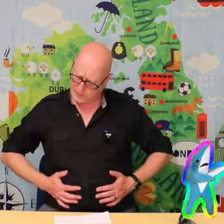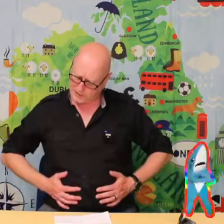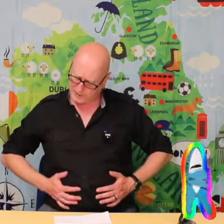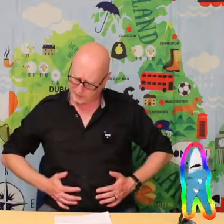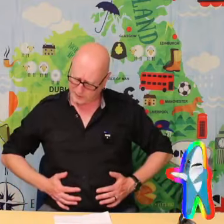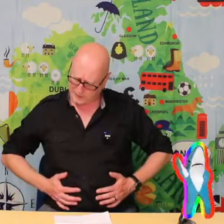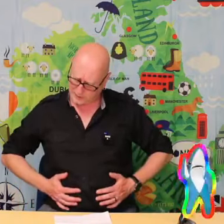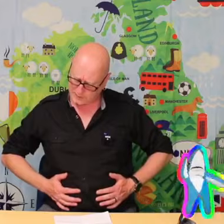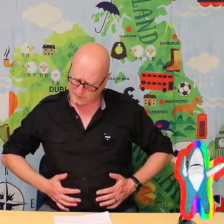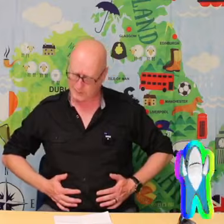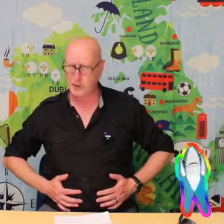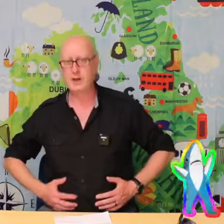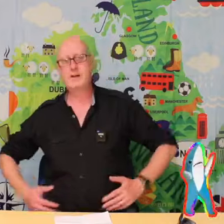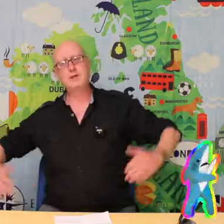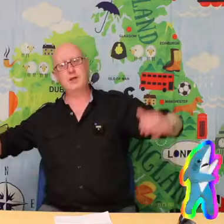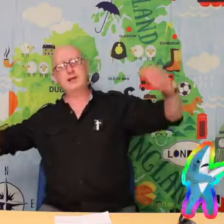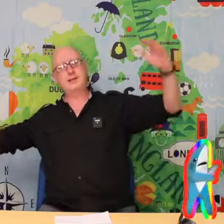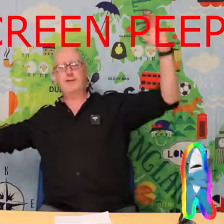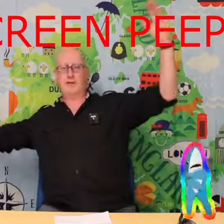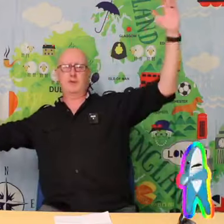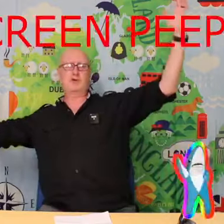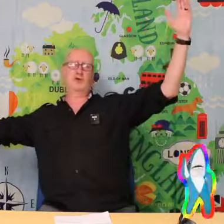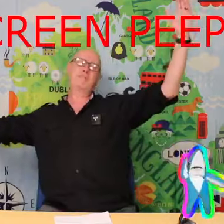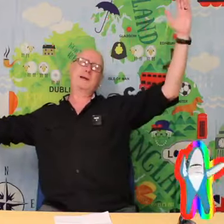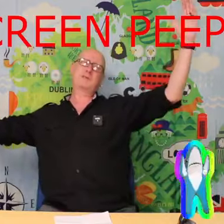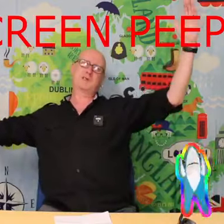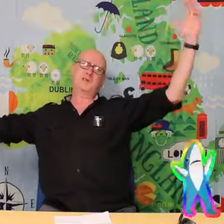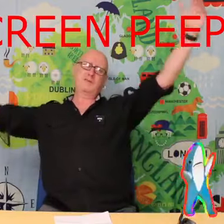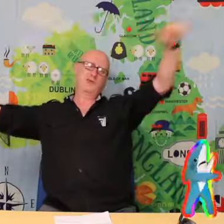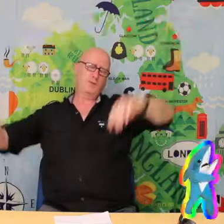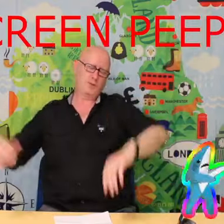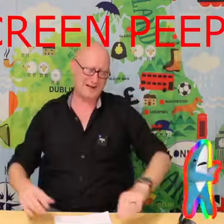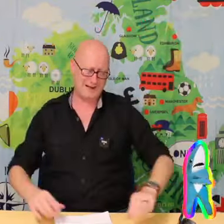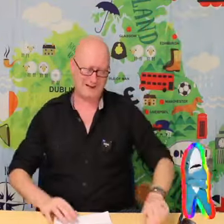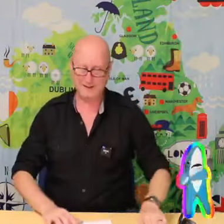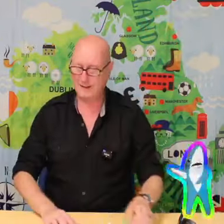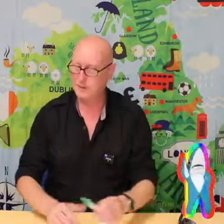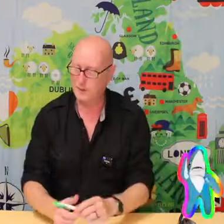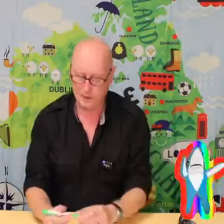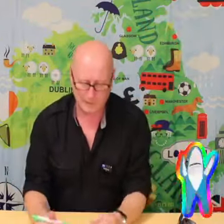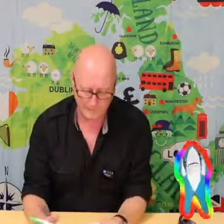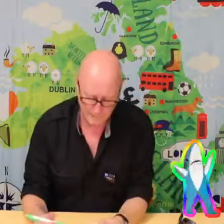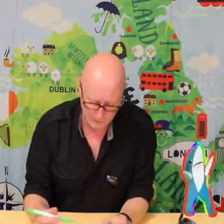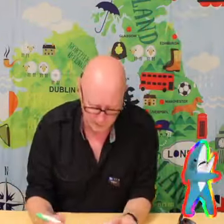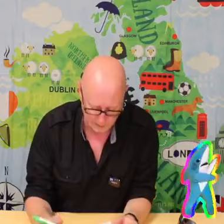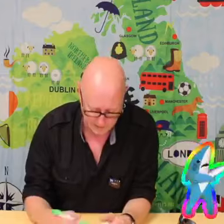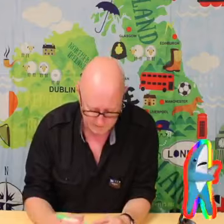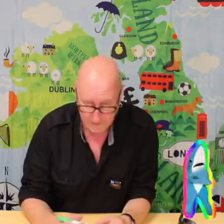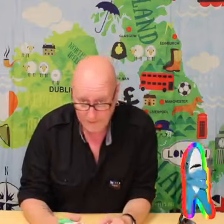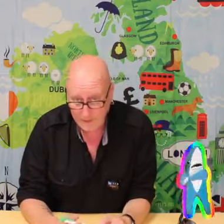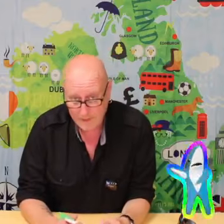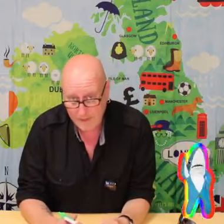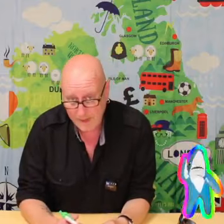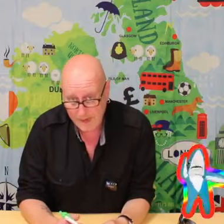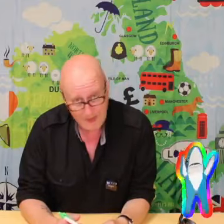I don't think it's me sandwich. So let's get on for a few screen peeps and see the zoop there. What we got? What we got out and out? We have